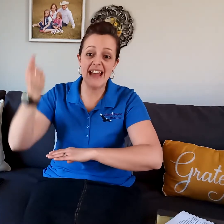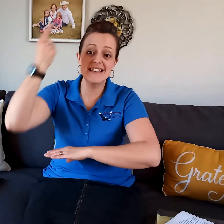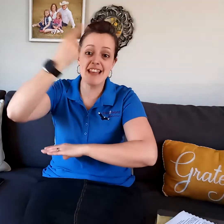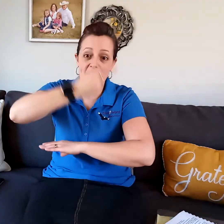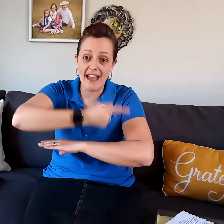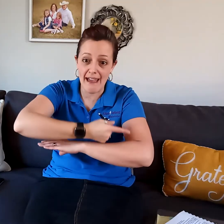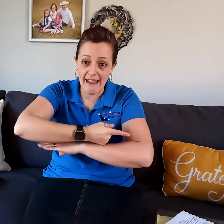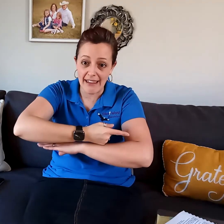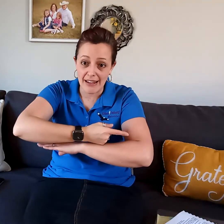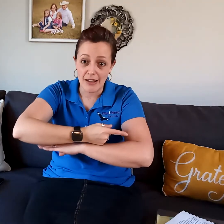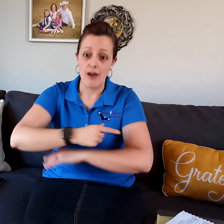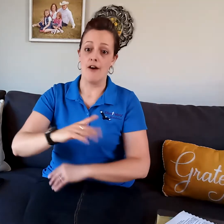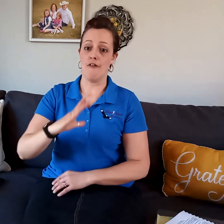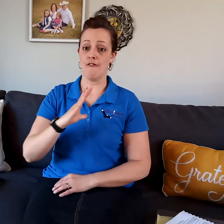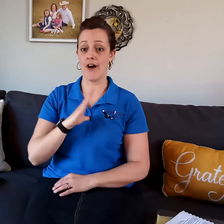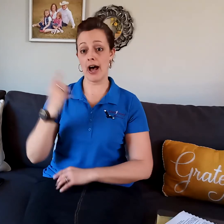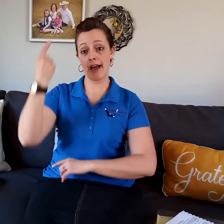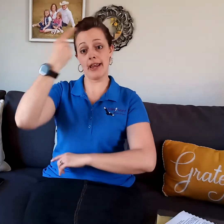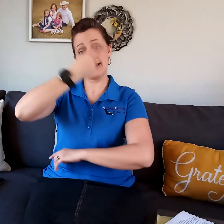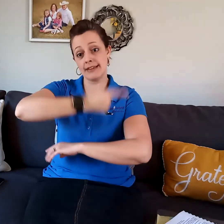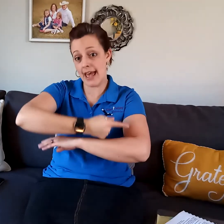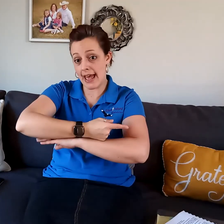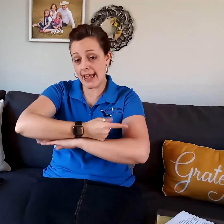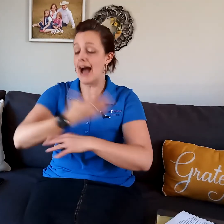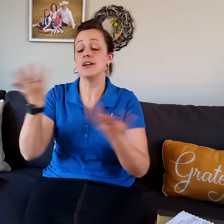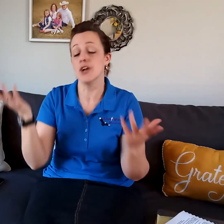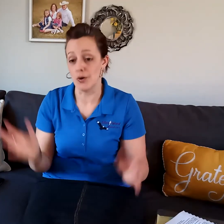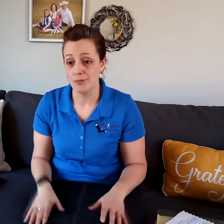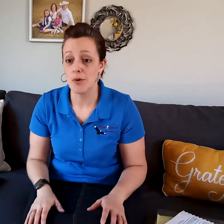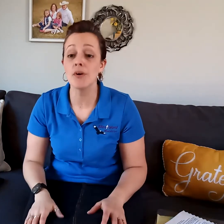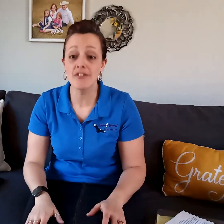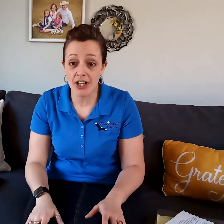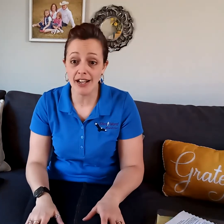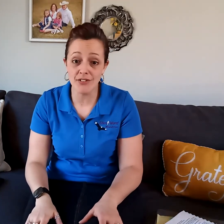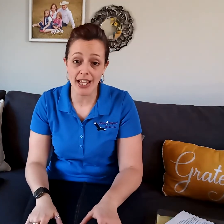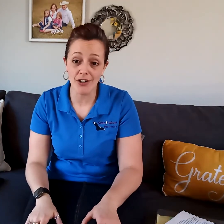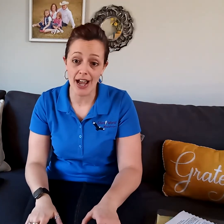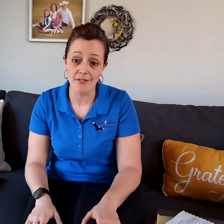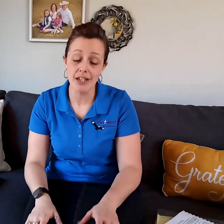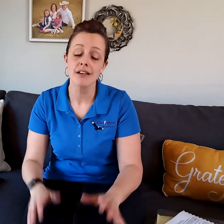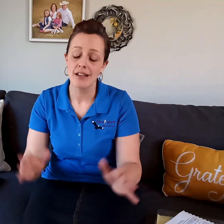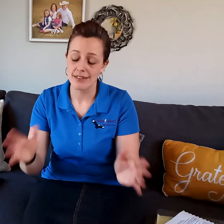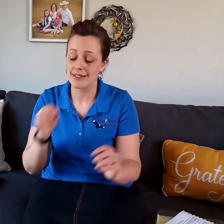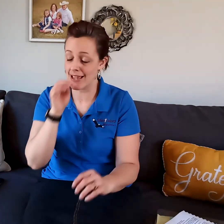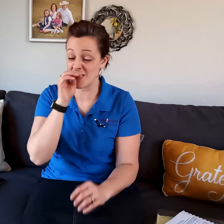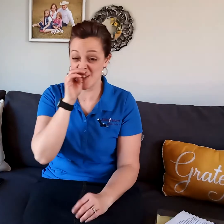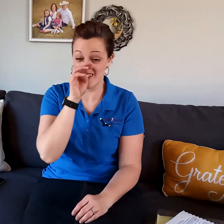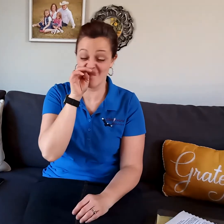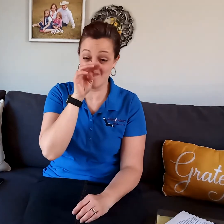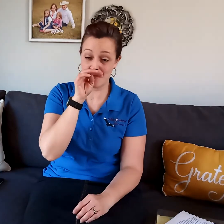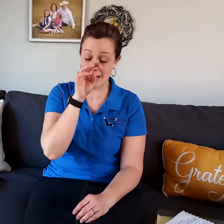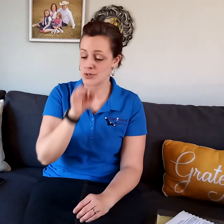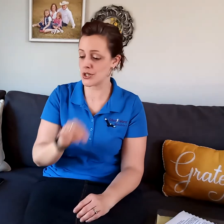bad day, fine day, I don't know. But whatever kind of day you're having, that's what you're going to